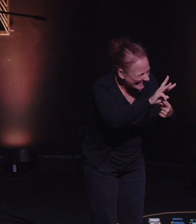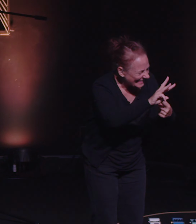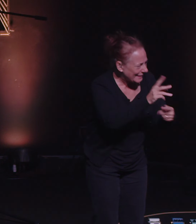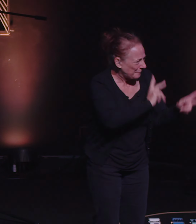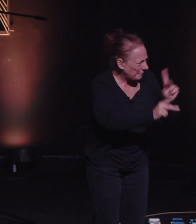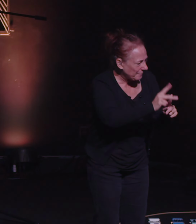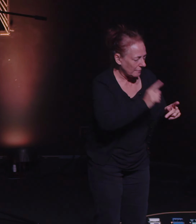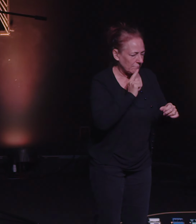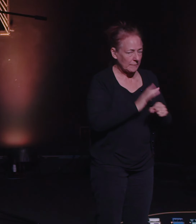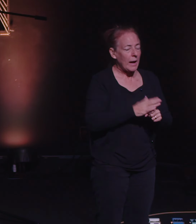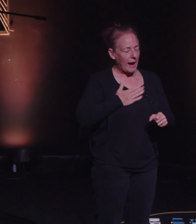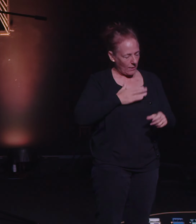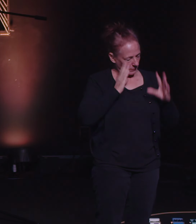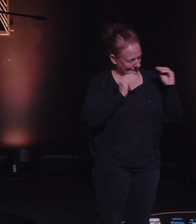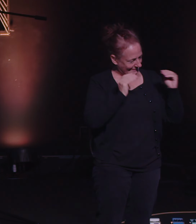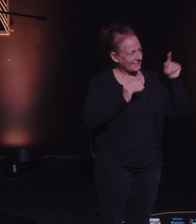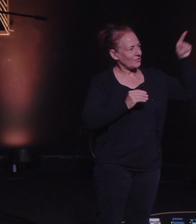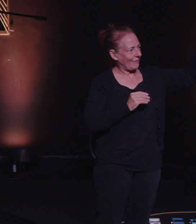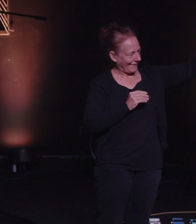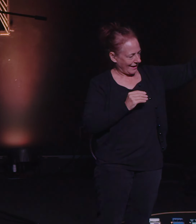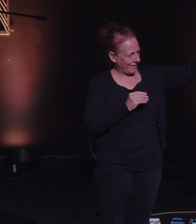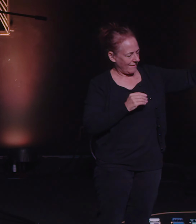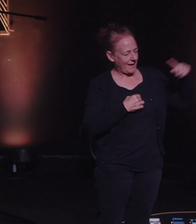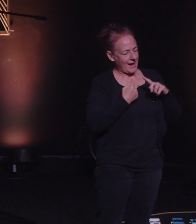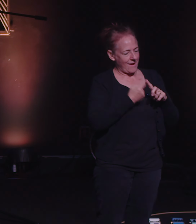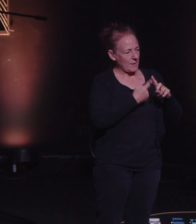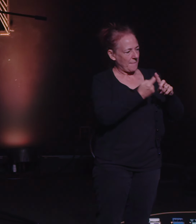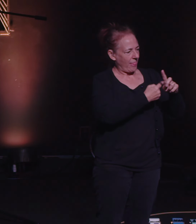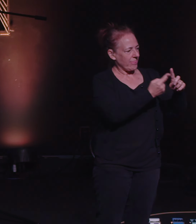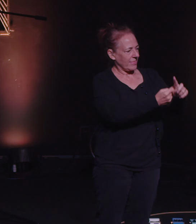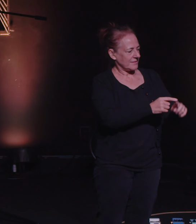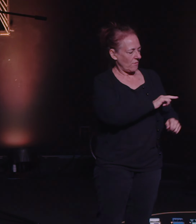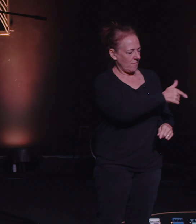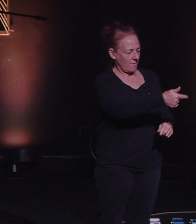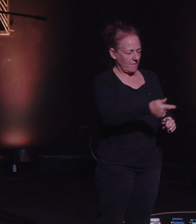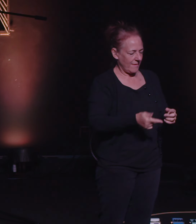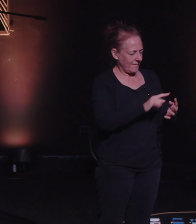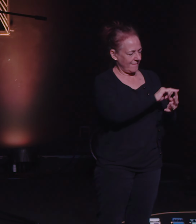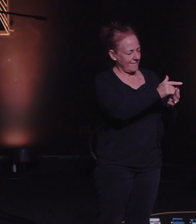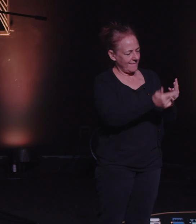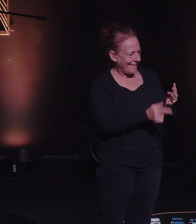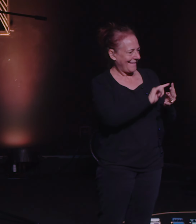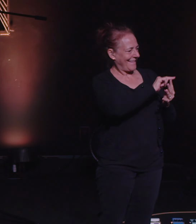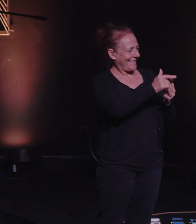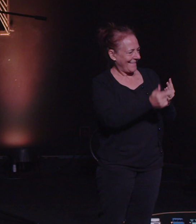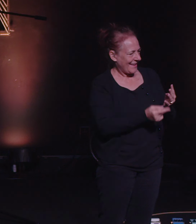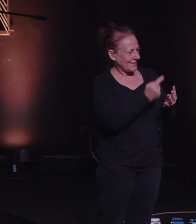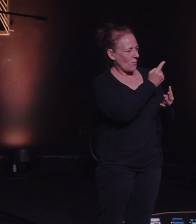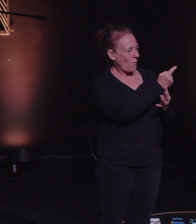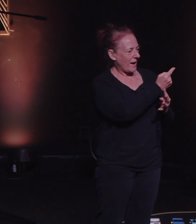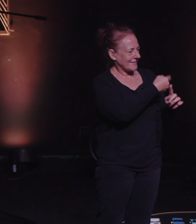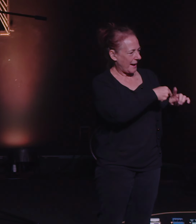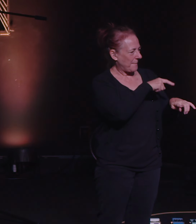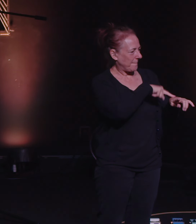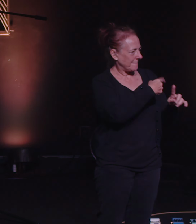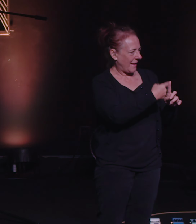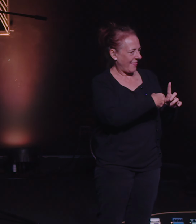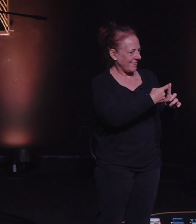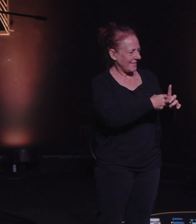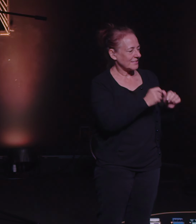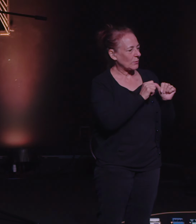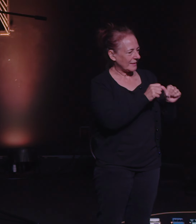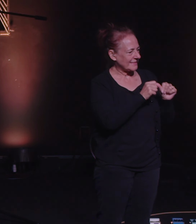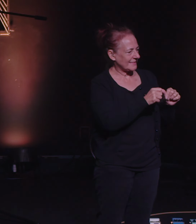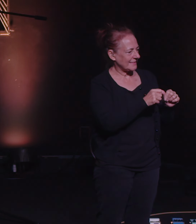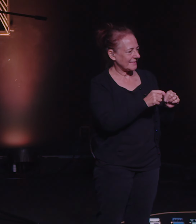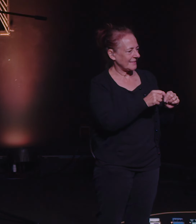16 people committed to being in that classroom once a month for the next year. And so what we want to have is